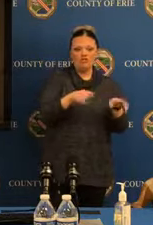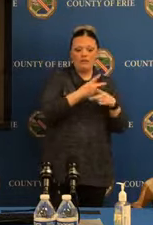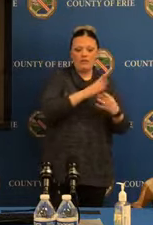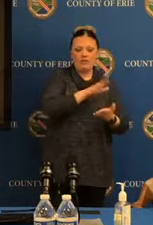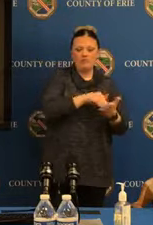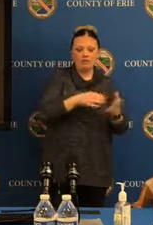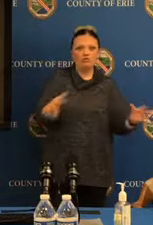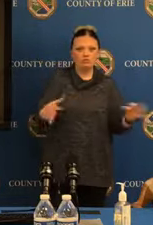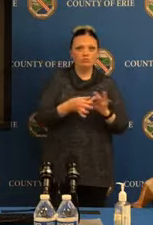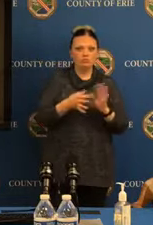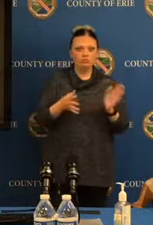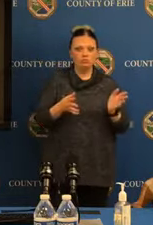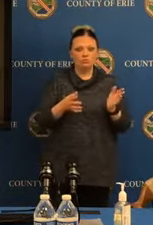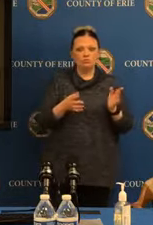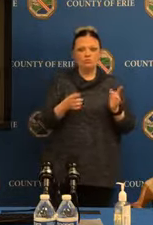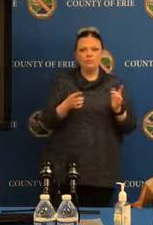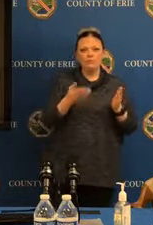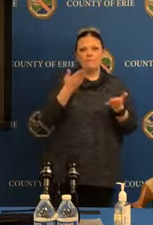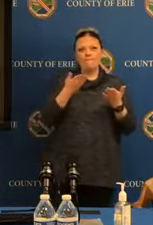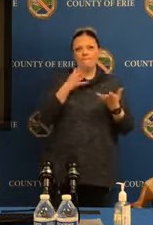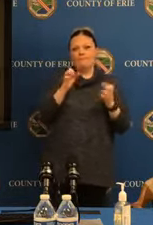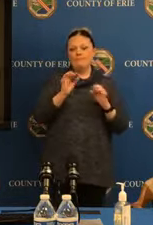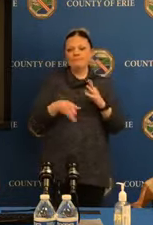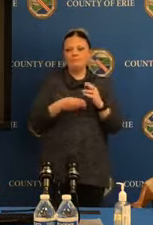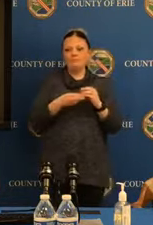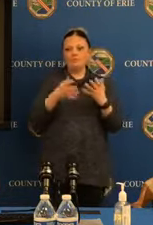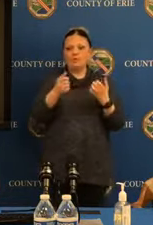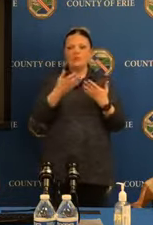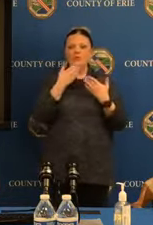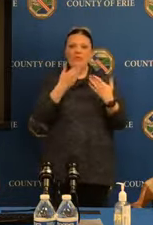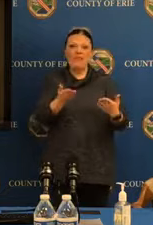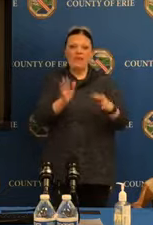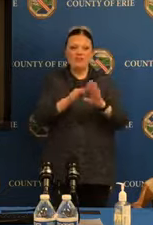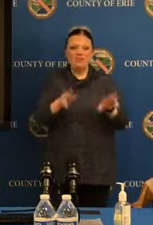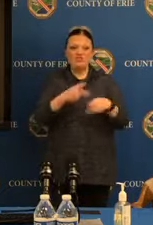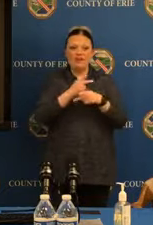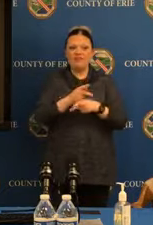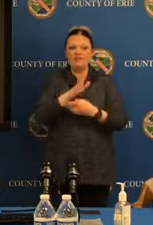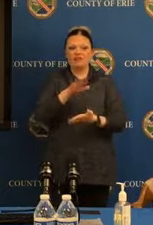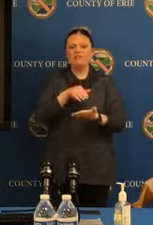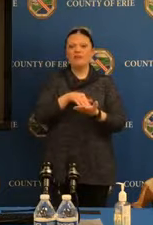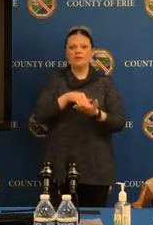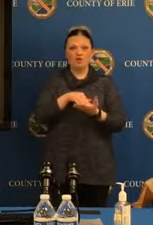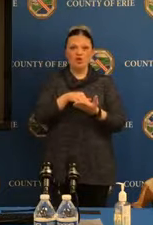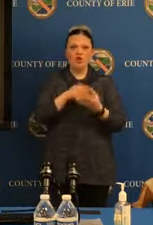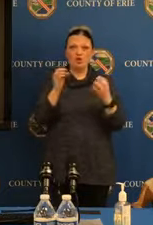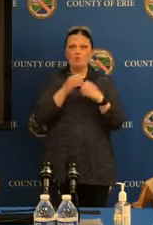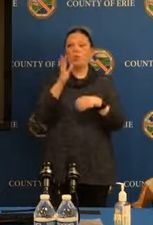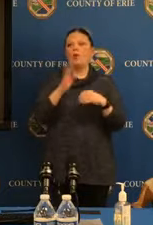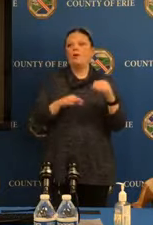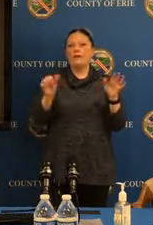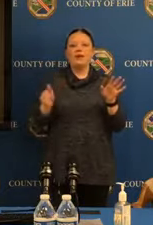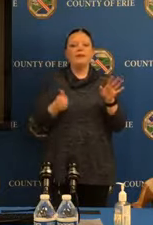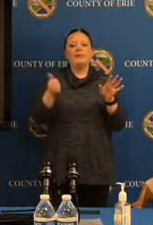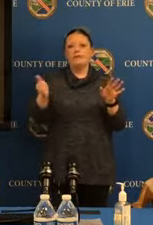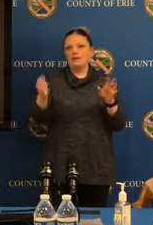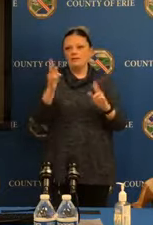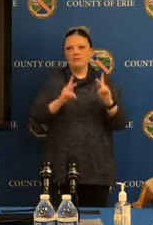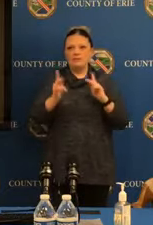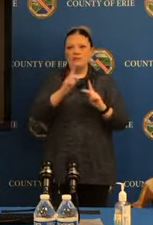The only other thing I might add there is I want to thank the child care centers. More than anything, the people that